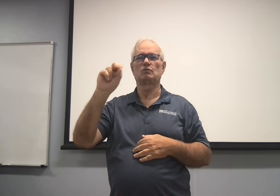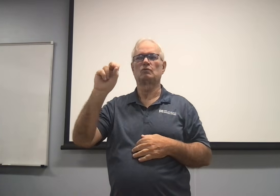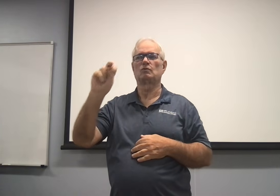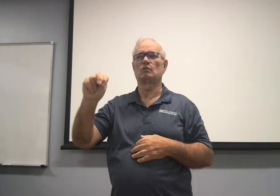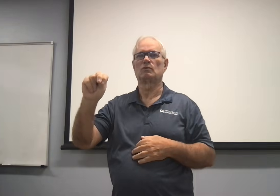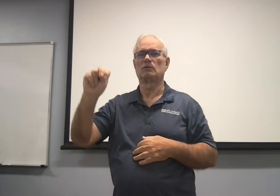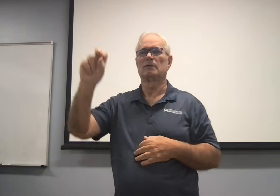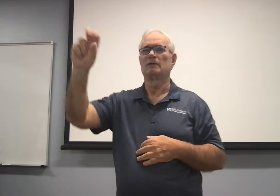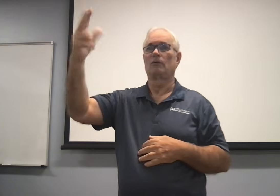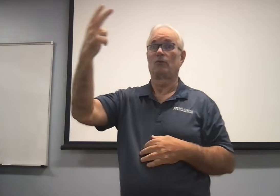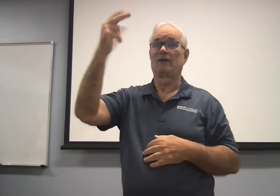S-O-O-T.